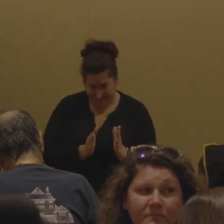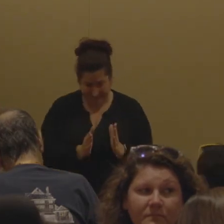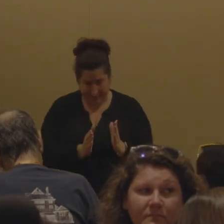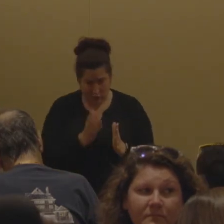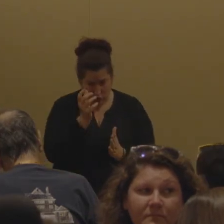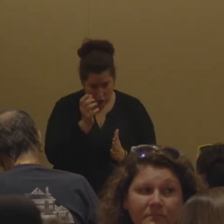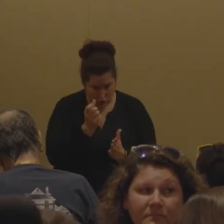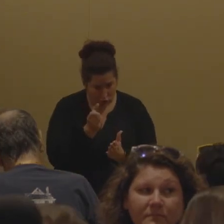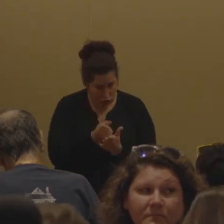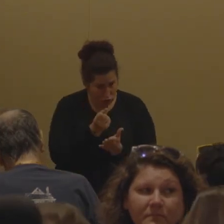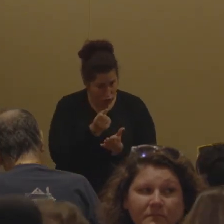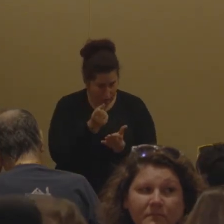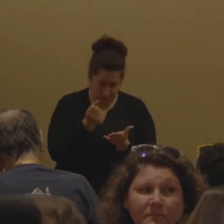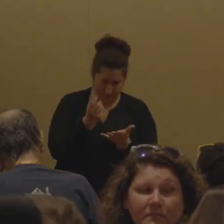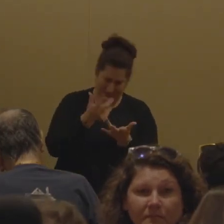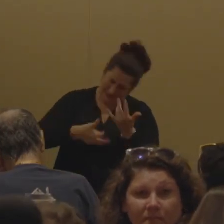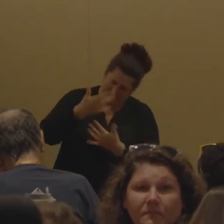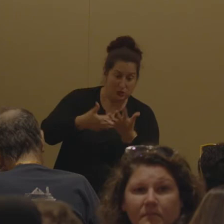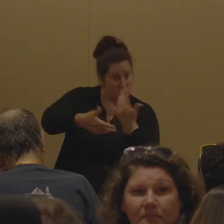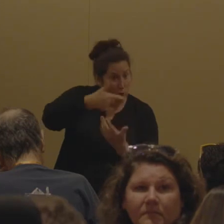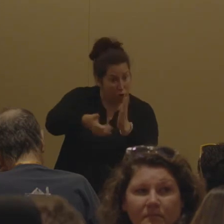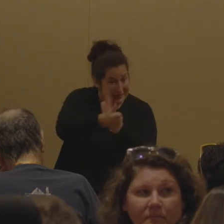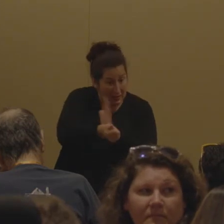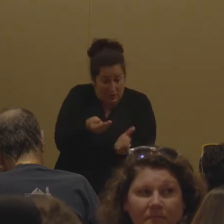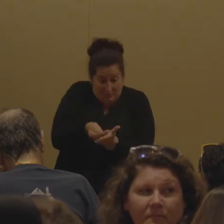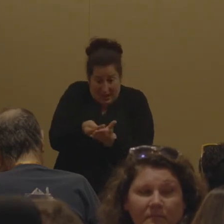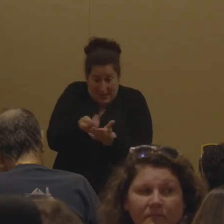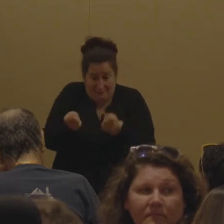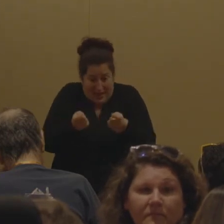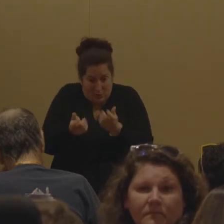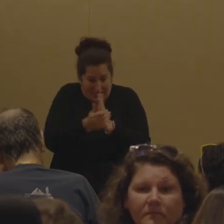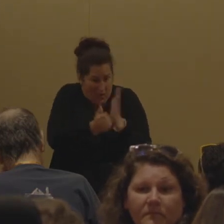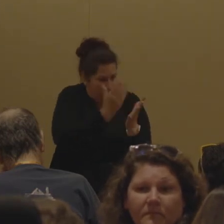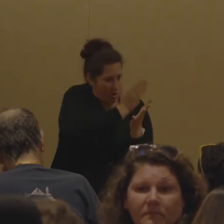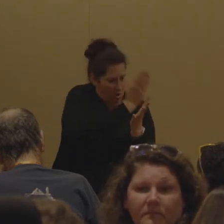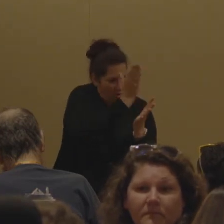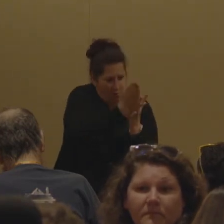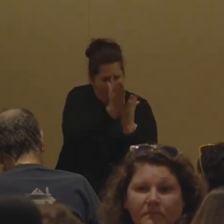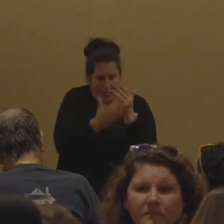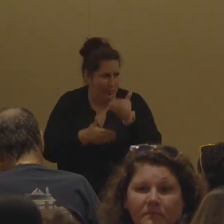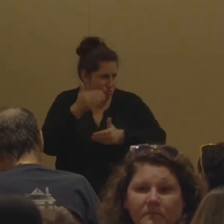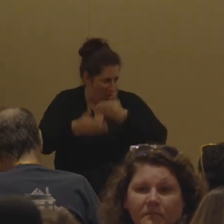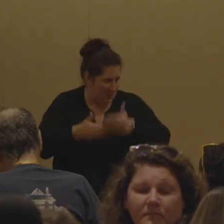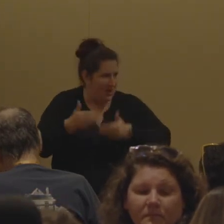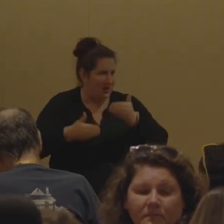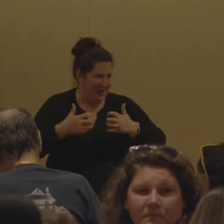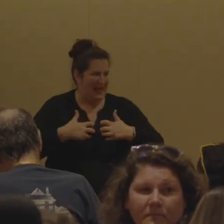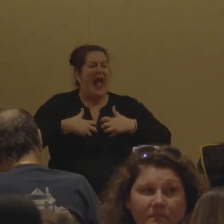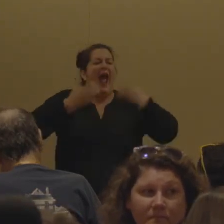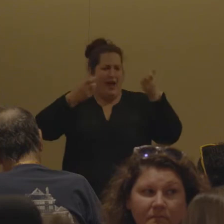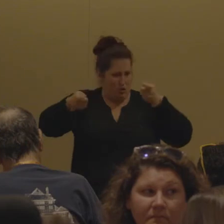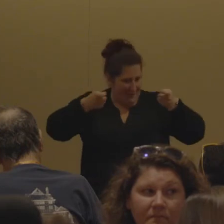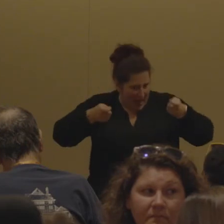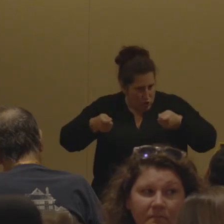the social skills and the anger management and the money management skills and all the little processes along the way has changed him in just